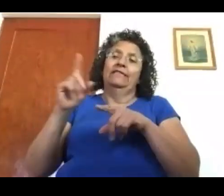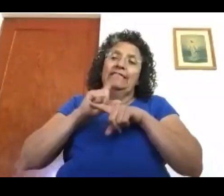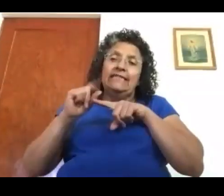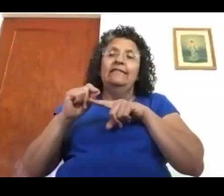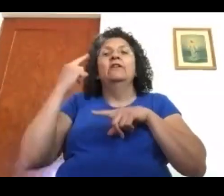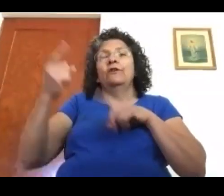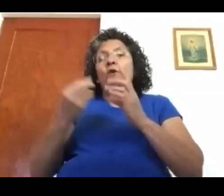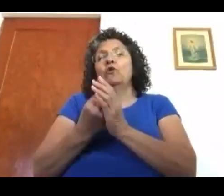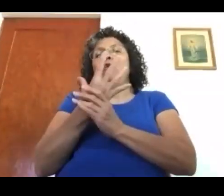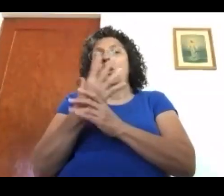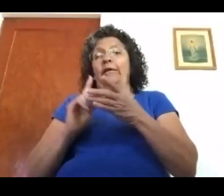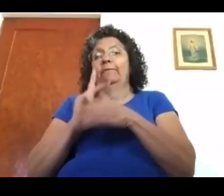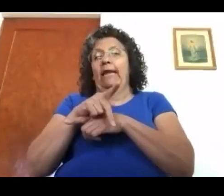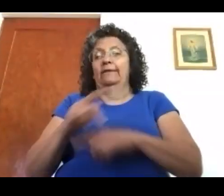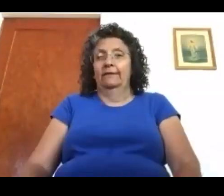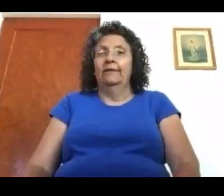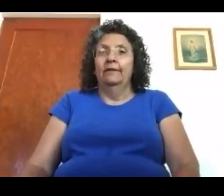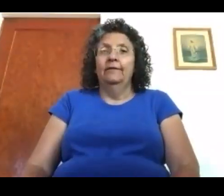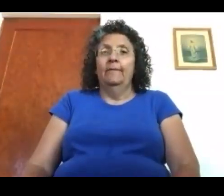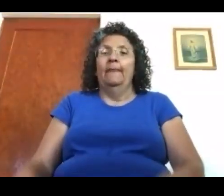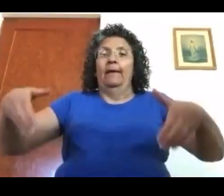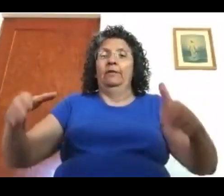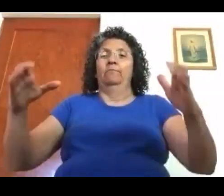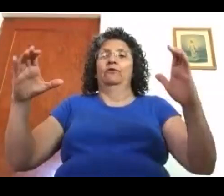Bring the camera back up.